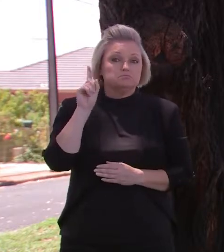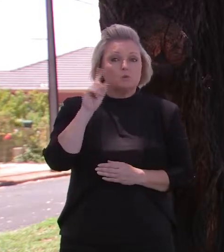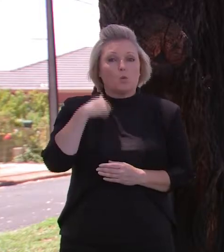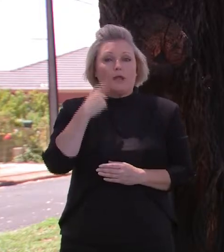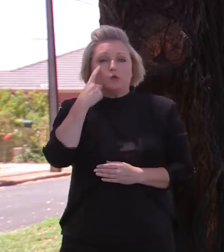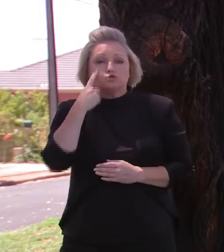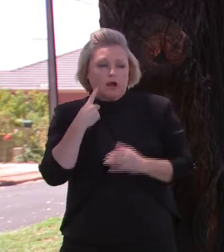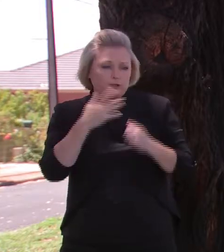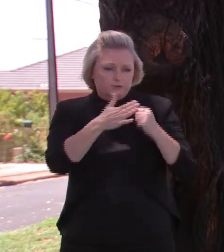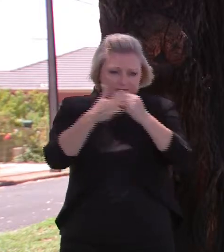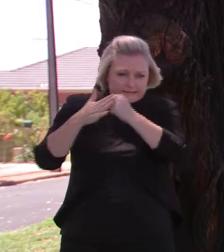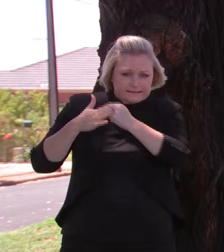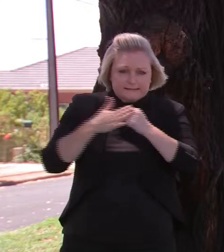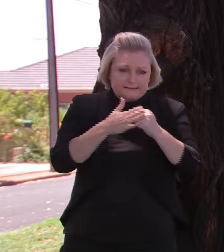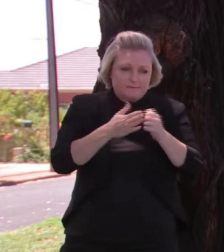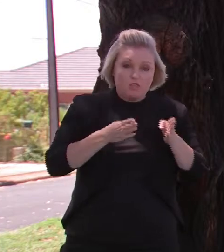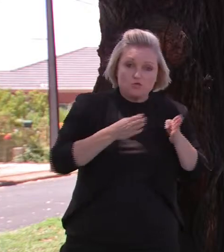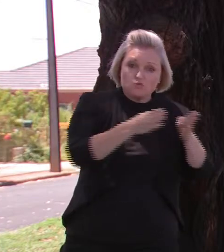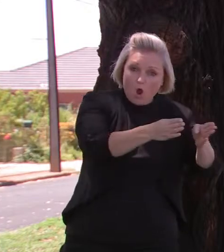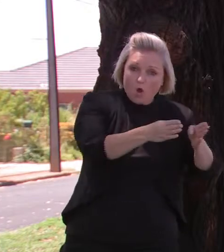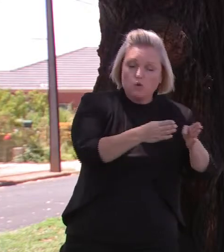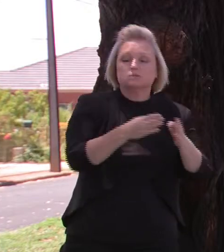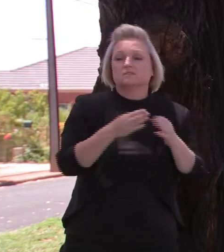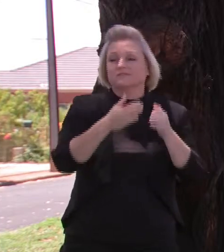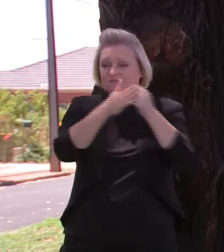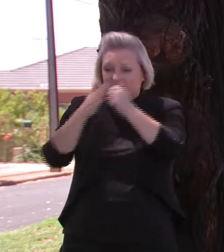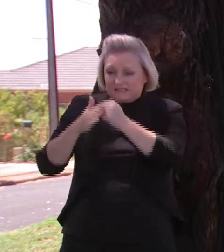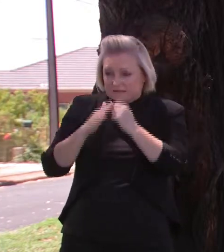to get our roads back to being safely,